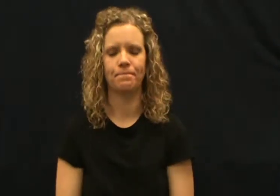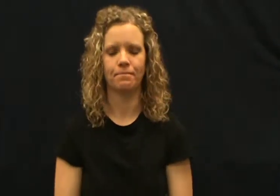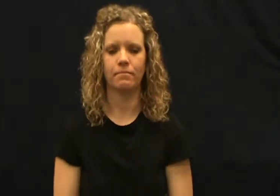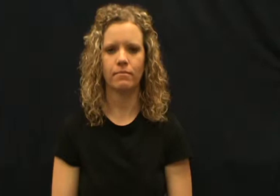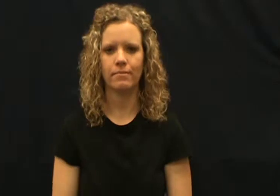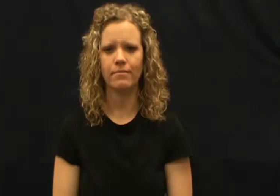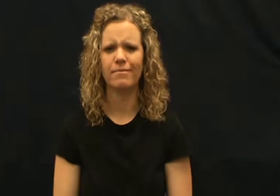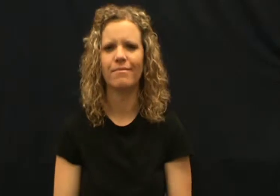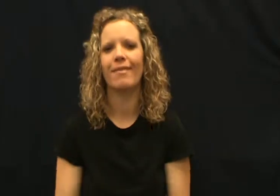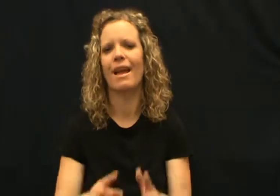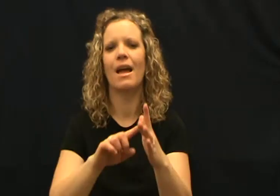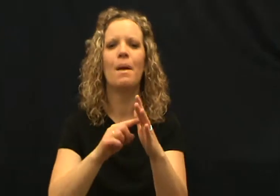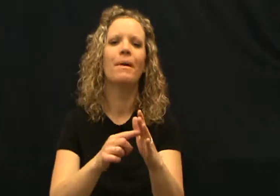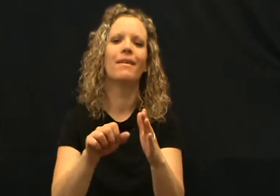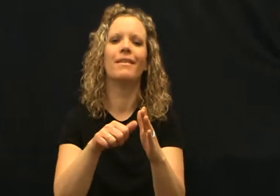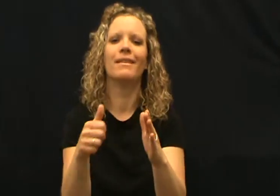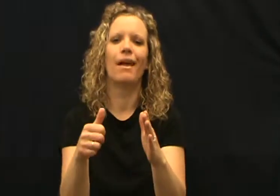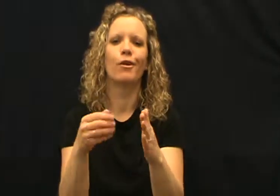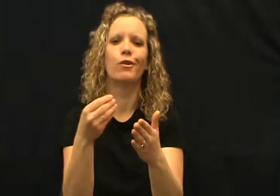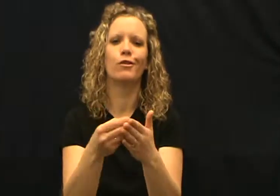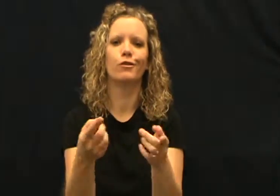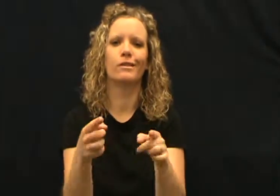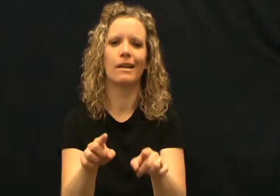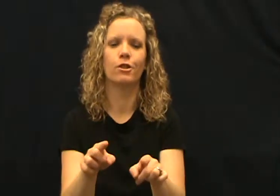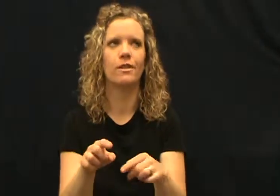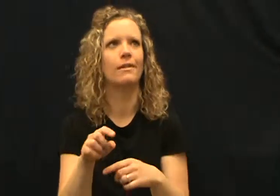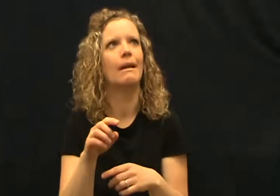of another transaction. The company orders cookware,